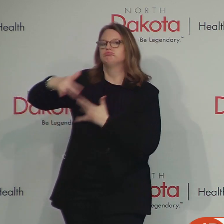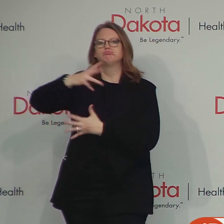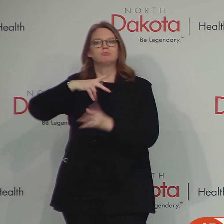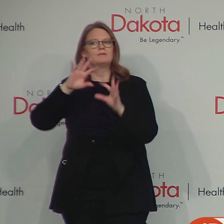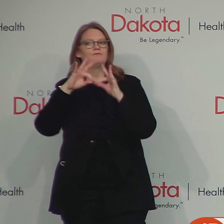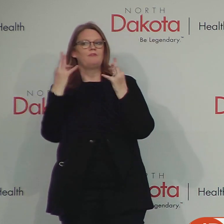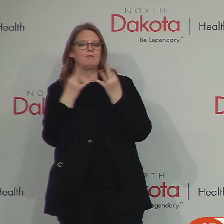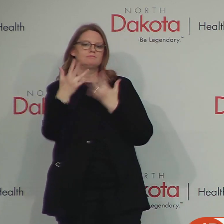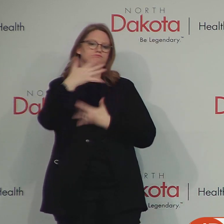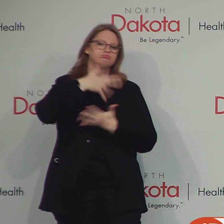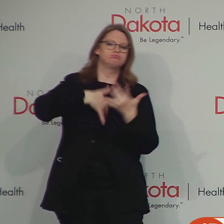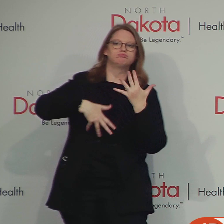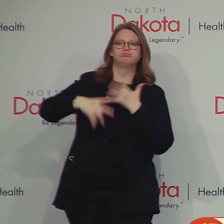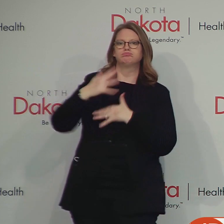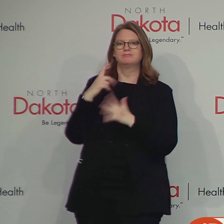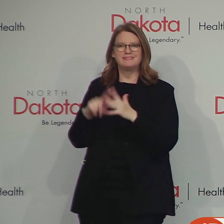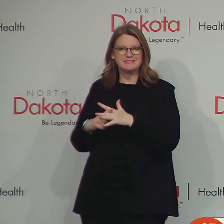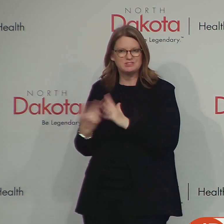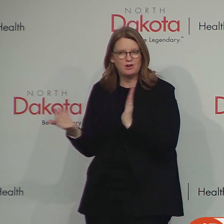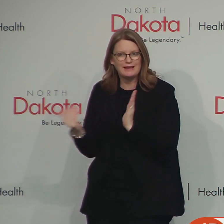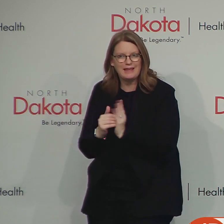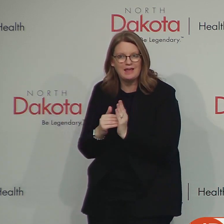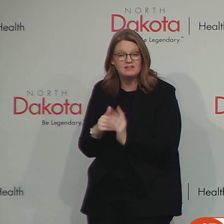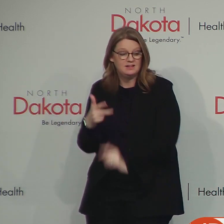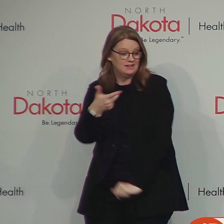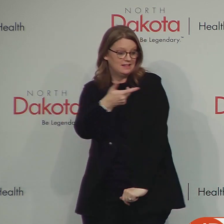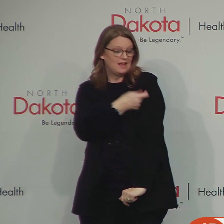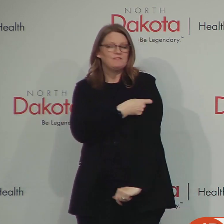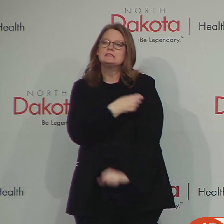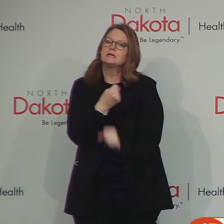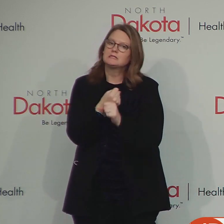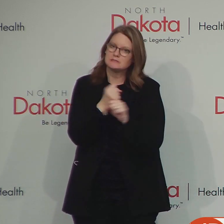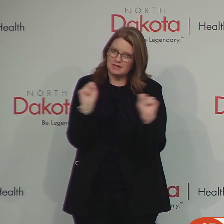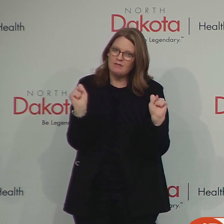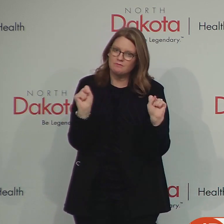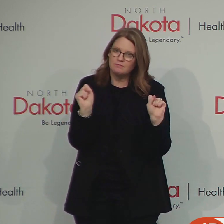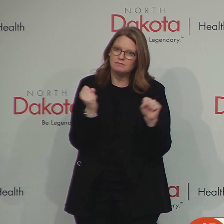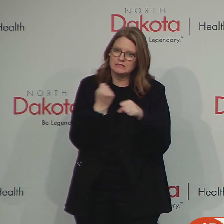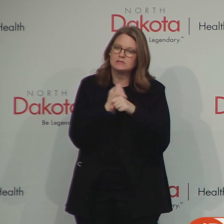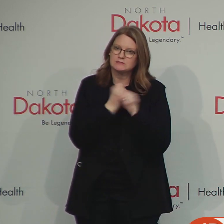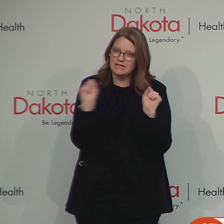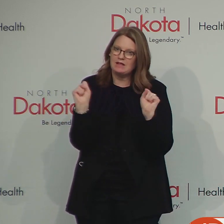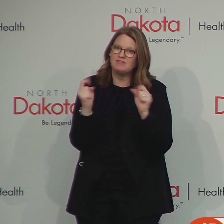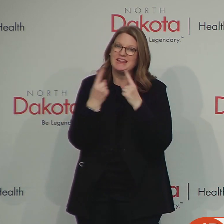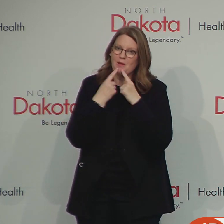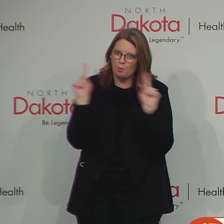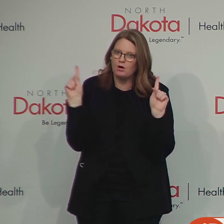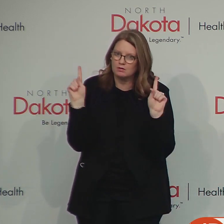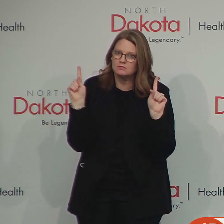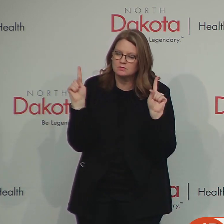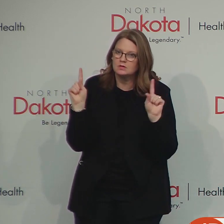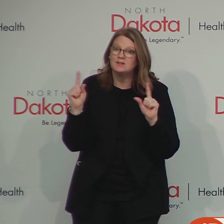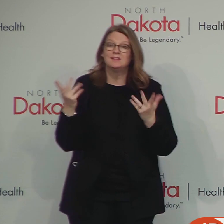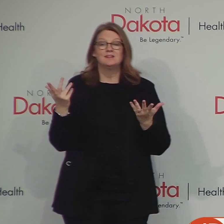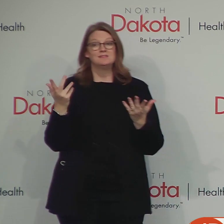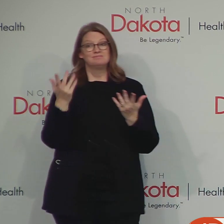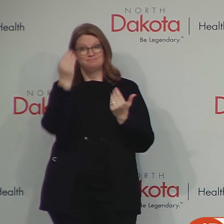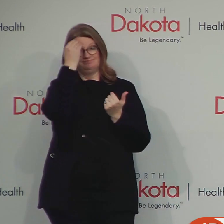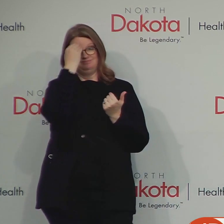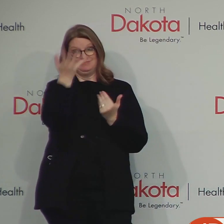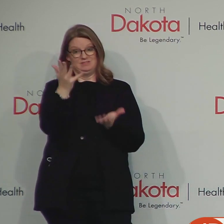can resume. The new vaccines are incredibly safe and highly effective. As I've said